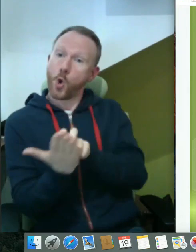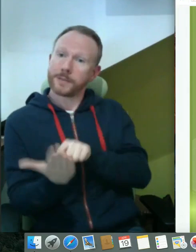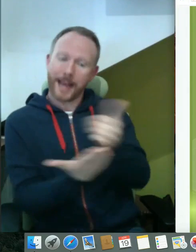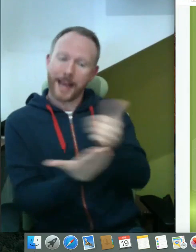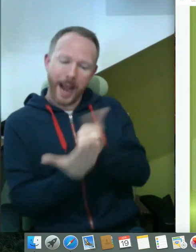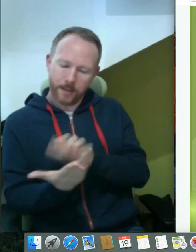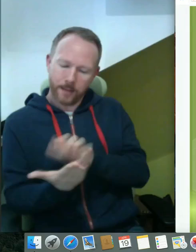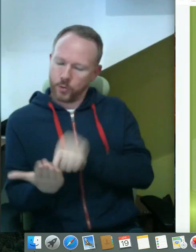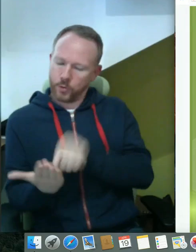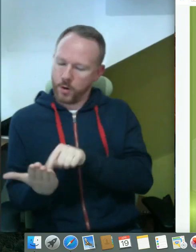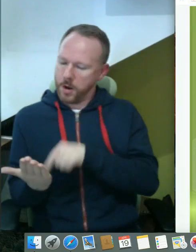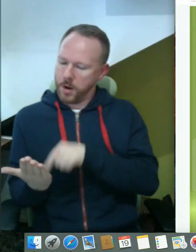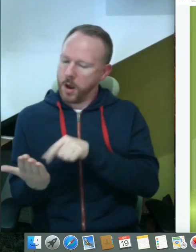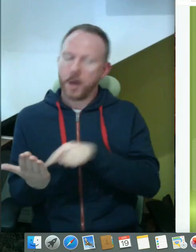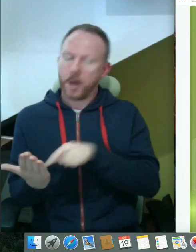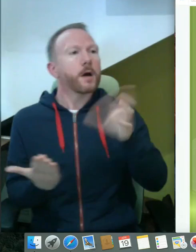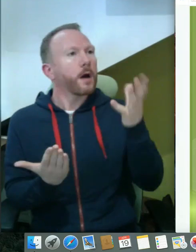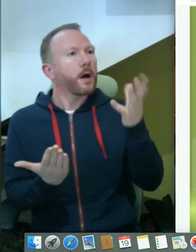settings.